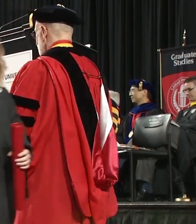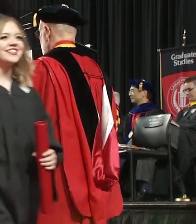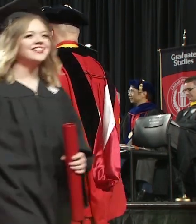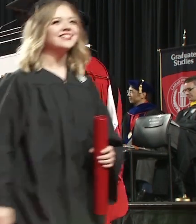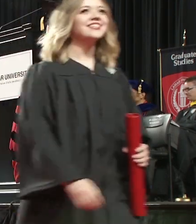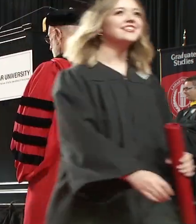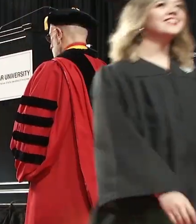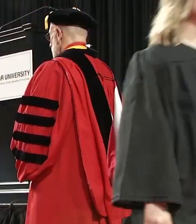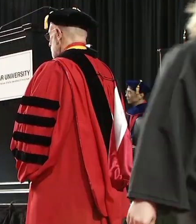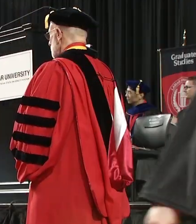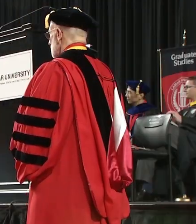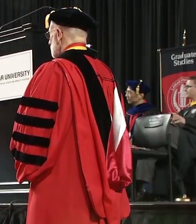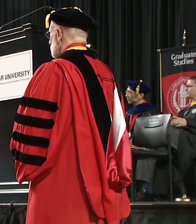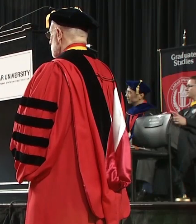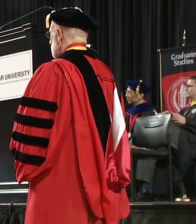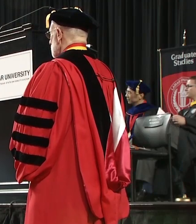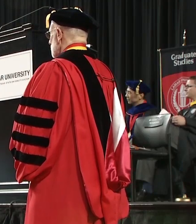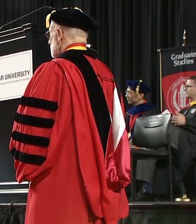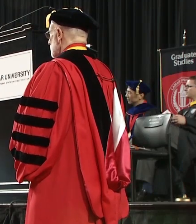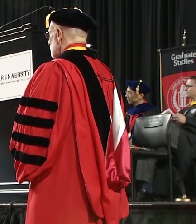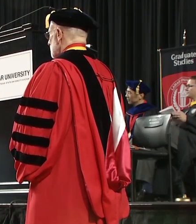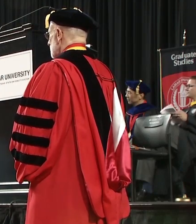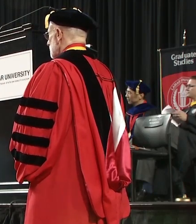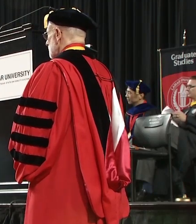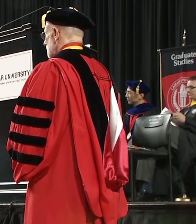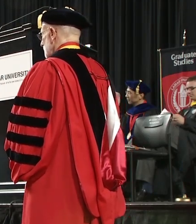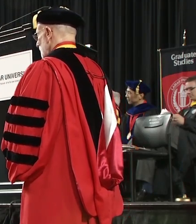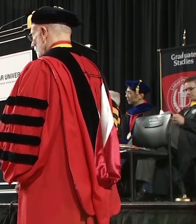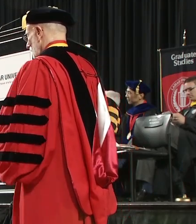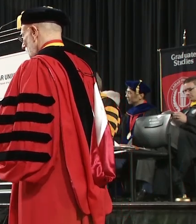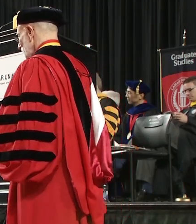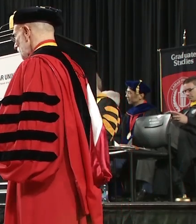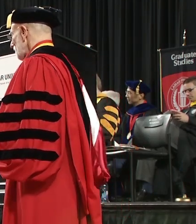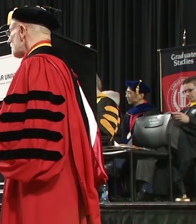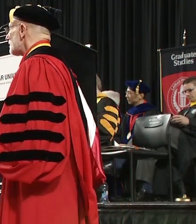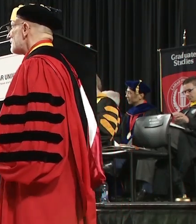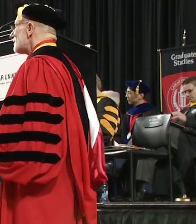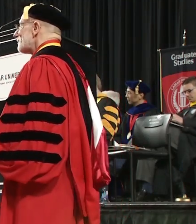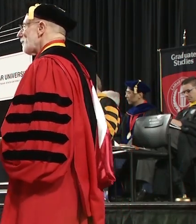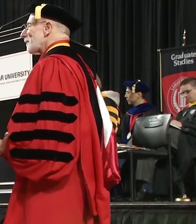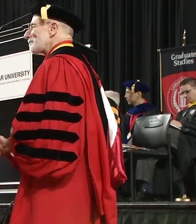Graduating summa cum laude, Christopher Scott Schroff.